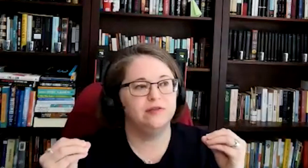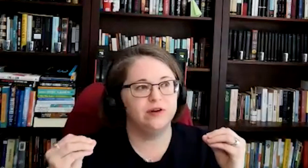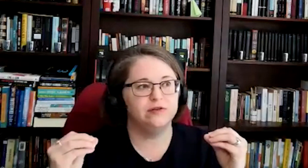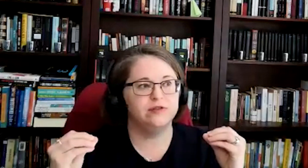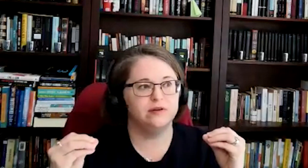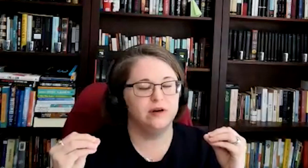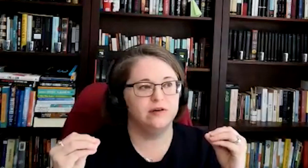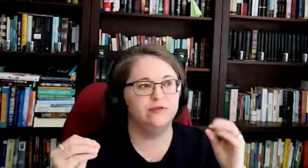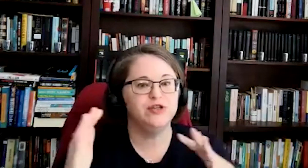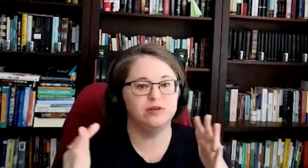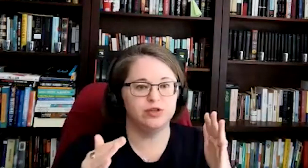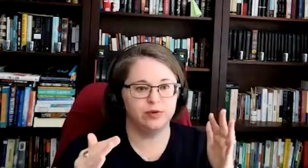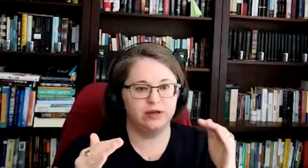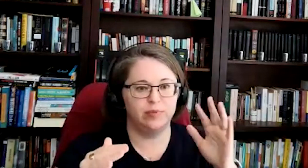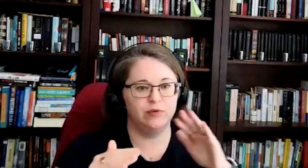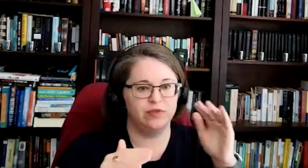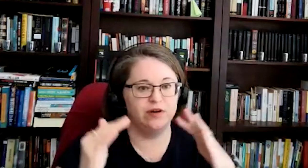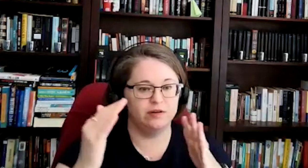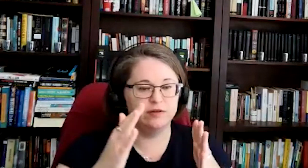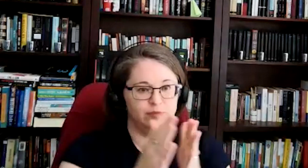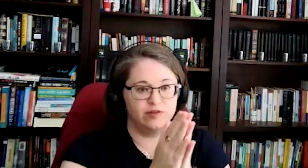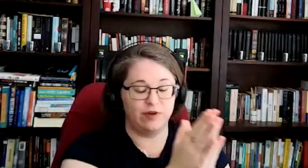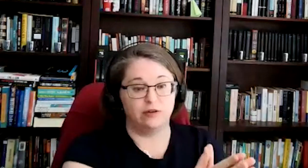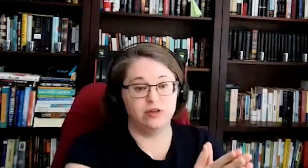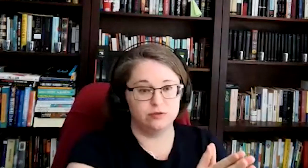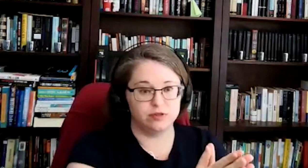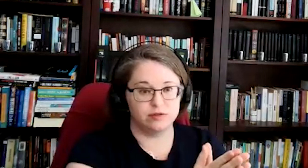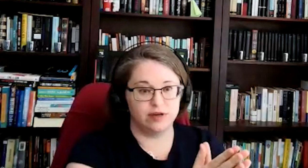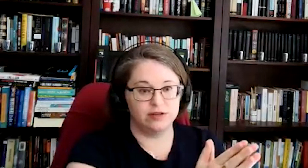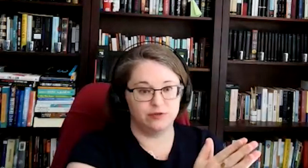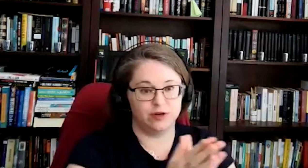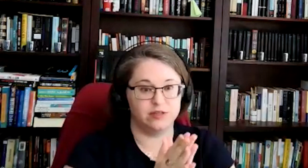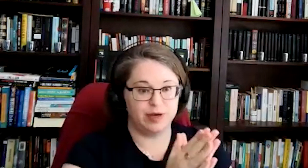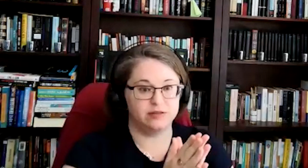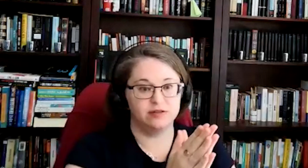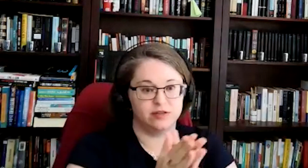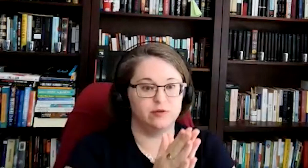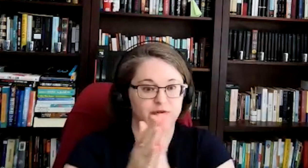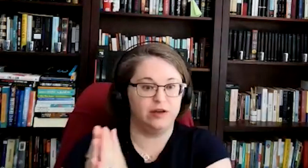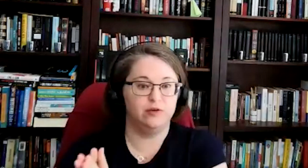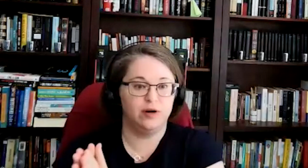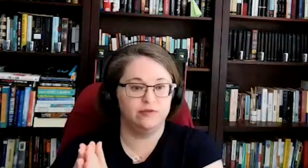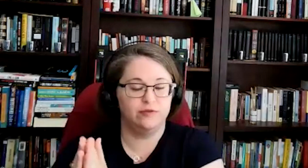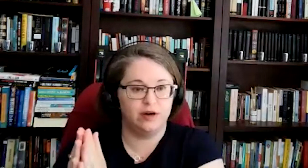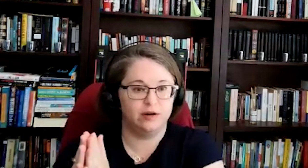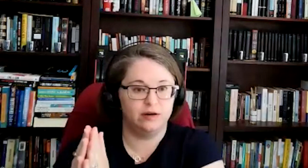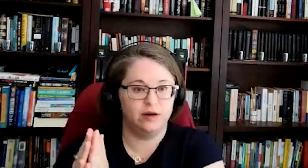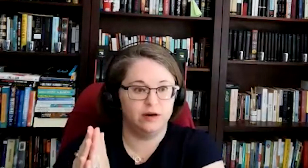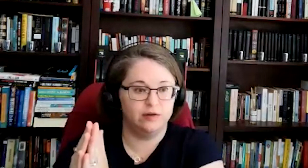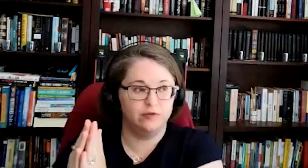I think there's a friction between both the values in different spaces. So the value